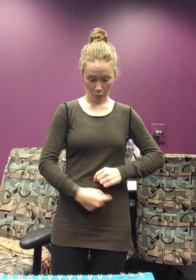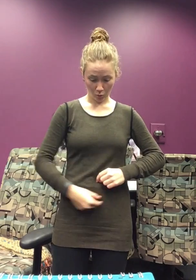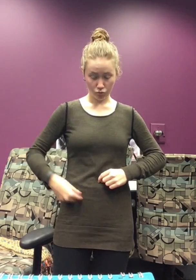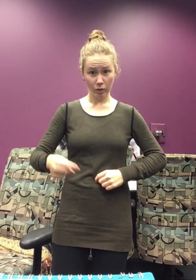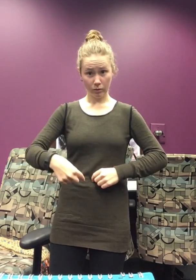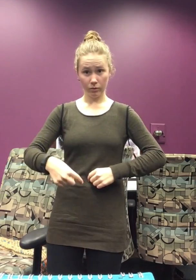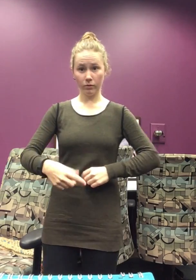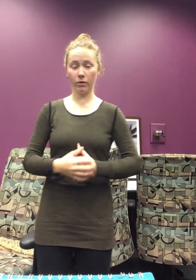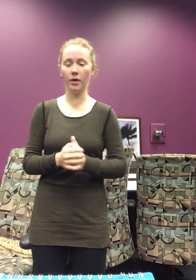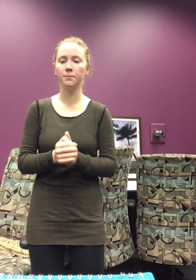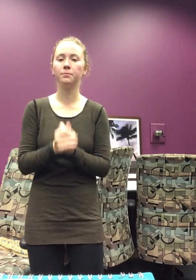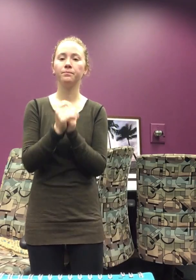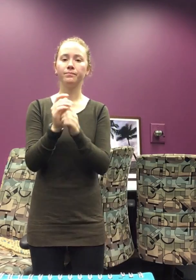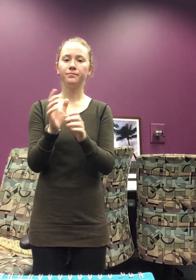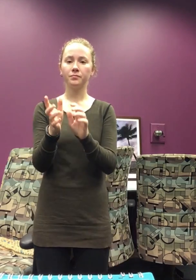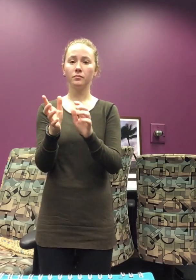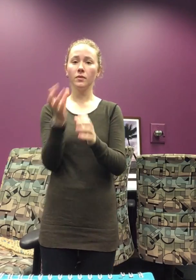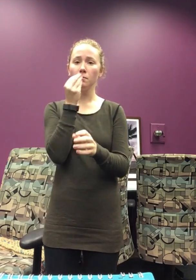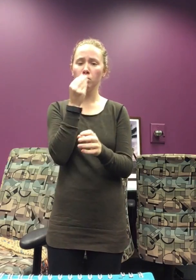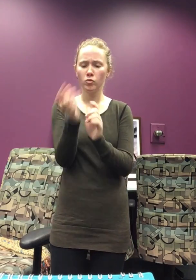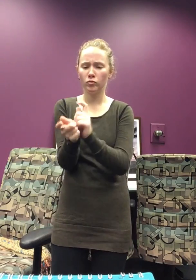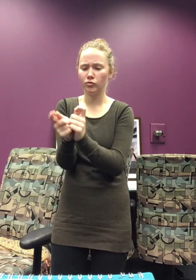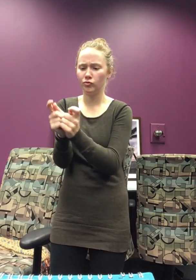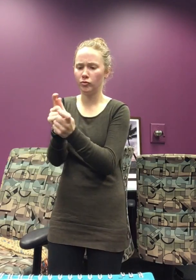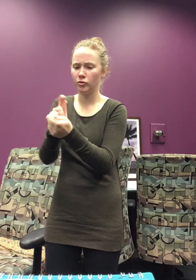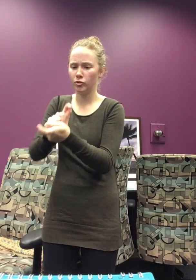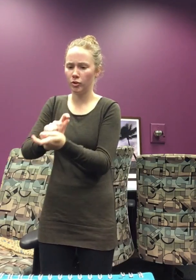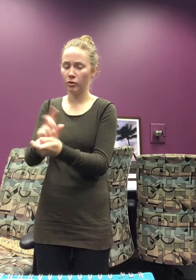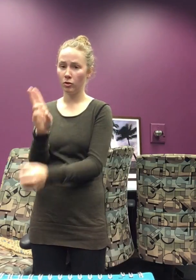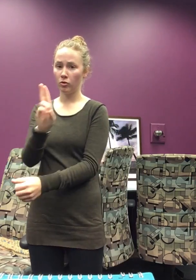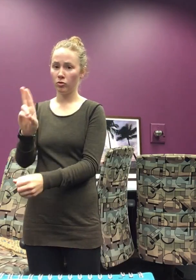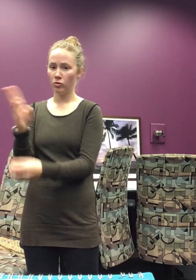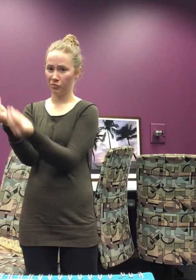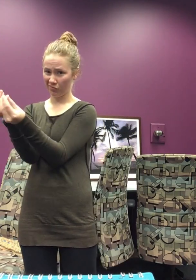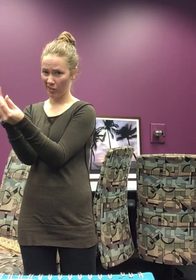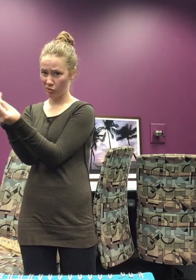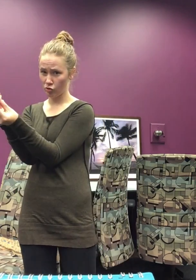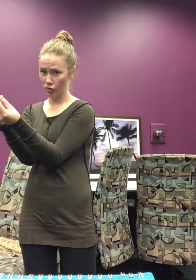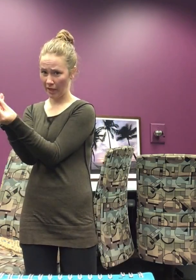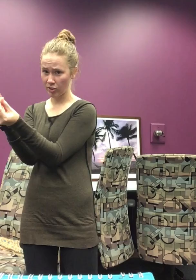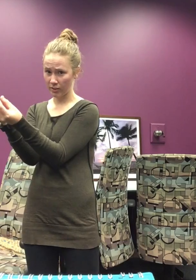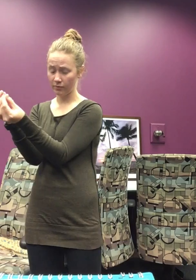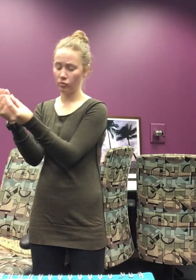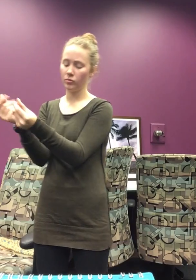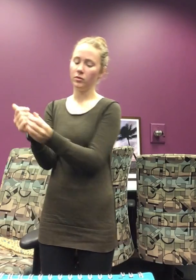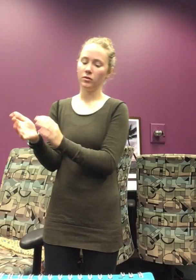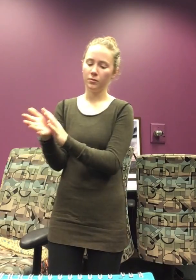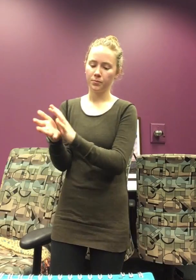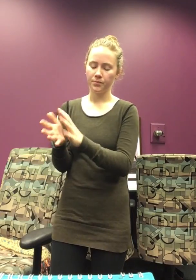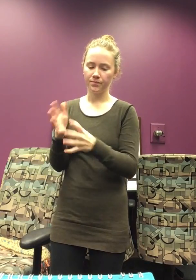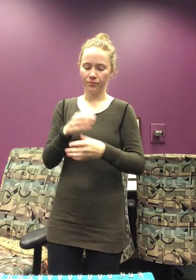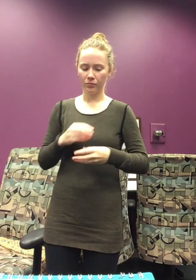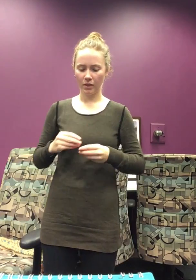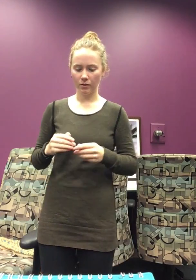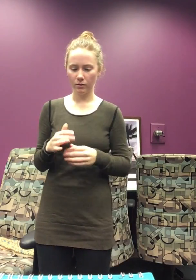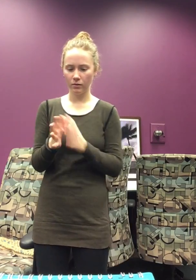changed, adding more digestive juices, and the nutrients from the food pass through the walls of the